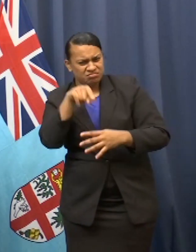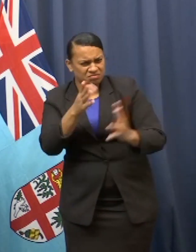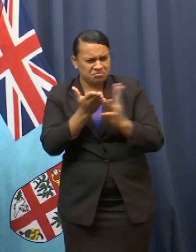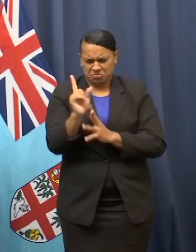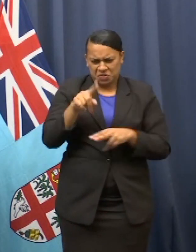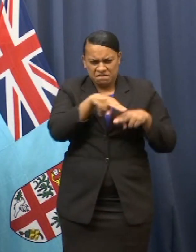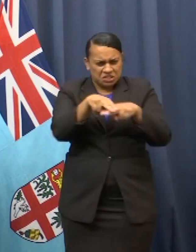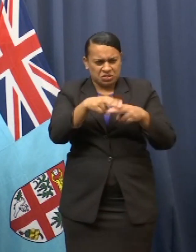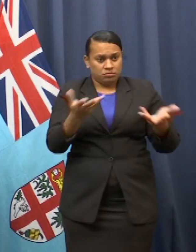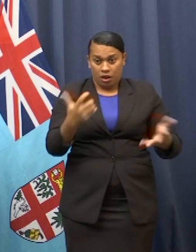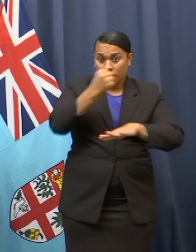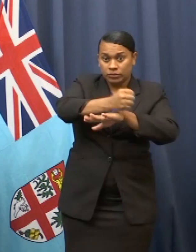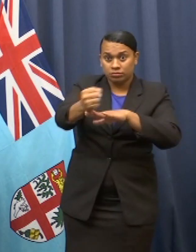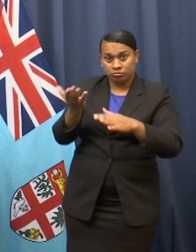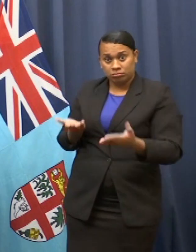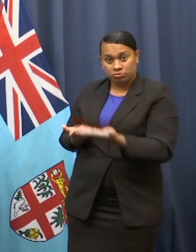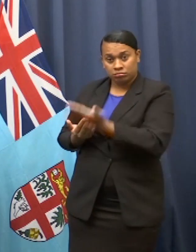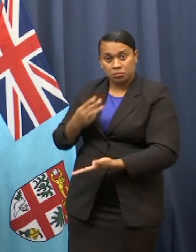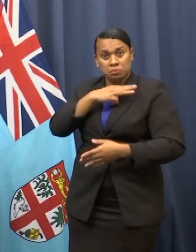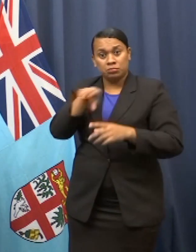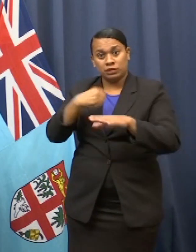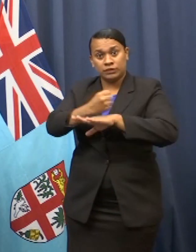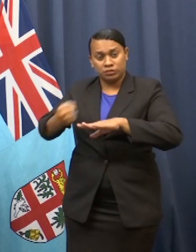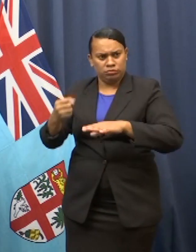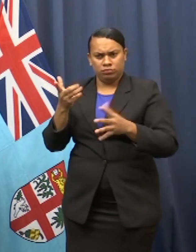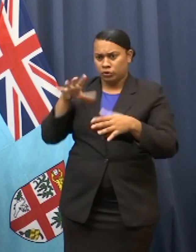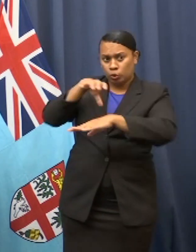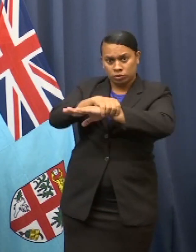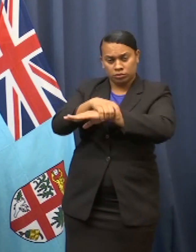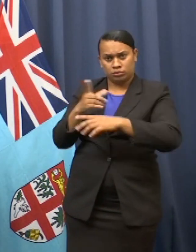be overseeing the safe and hygienic offloading